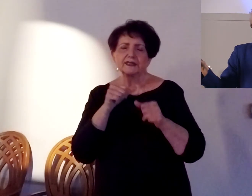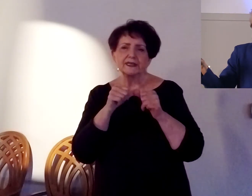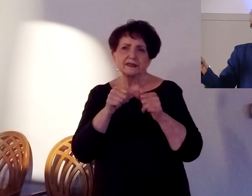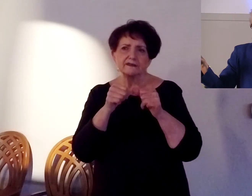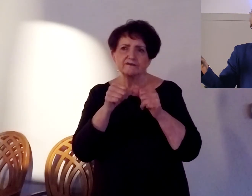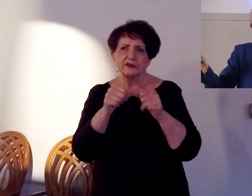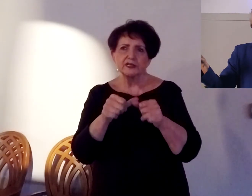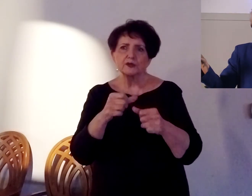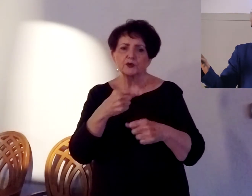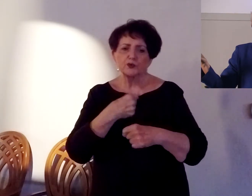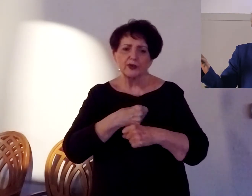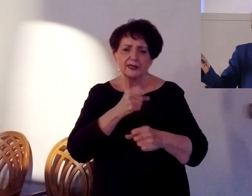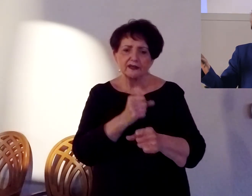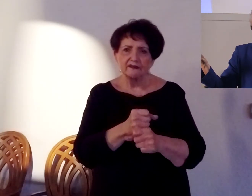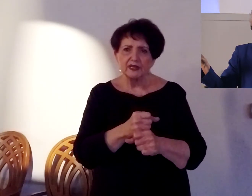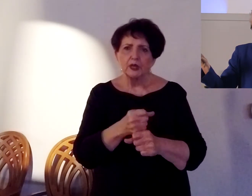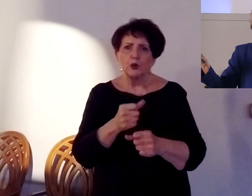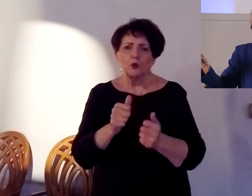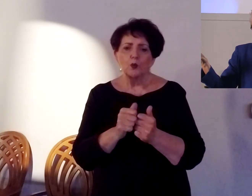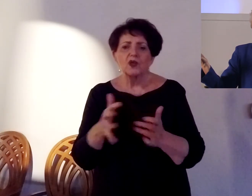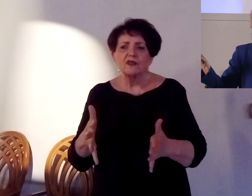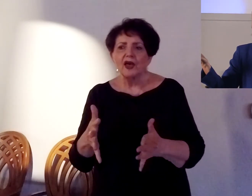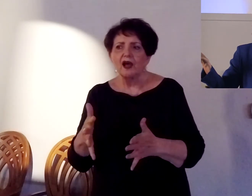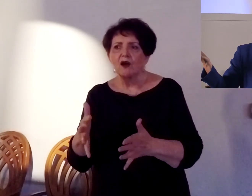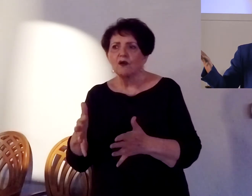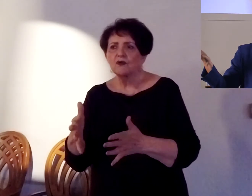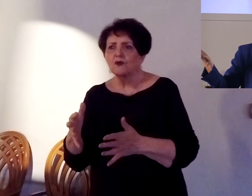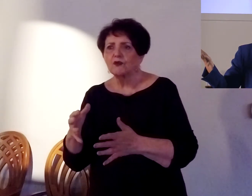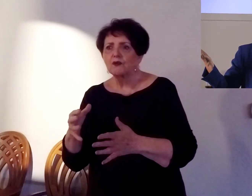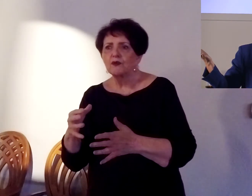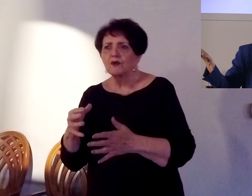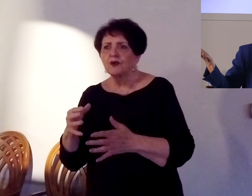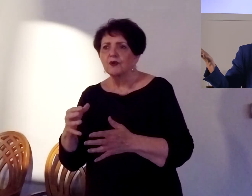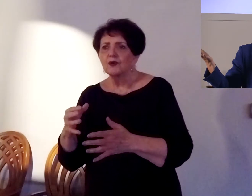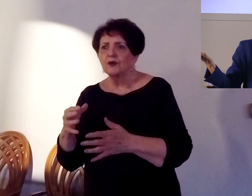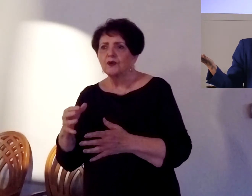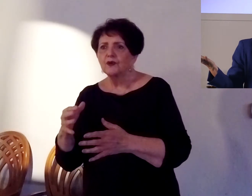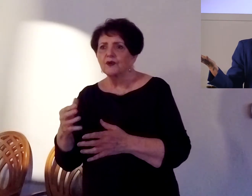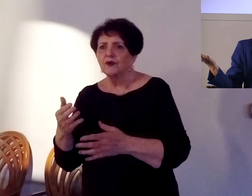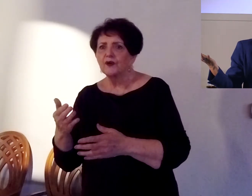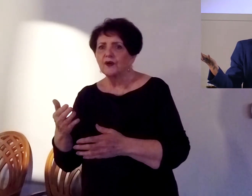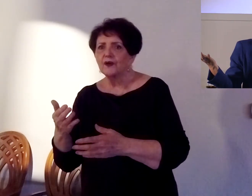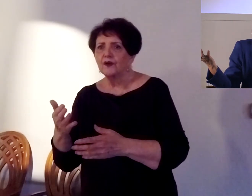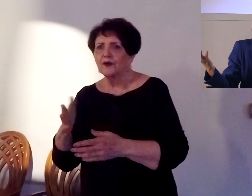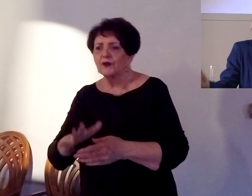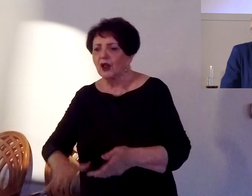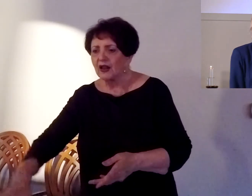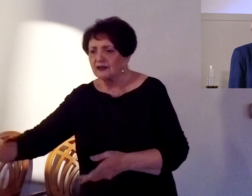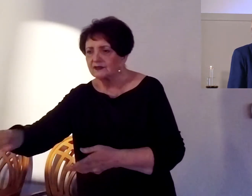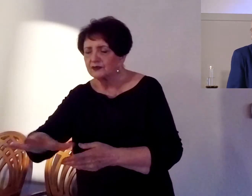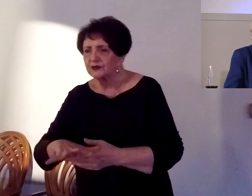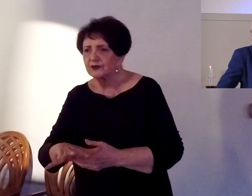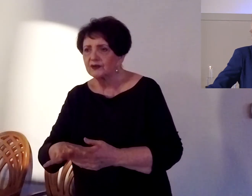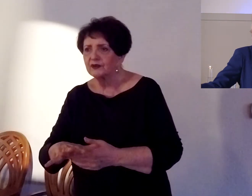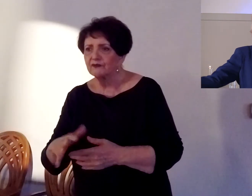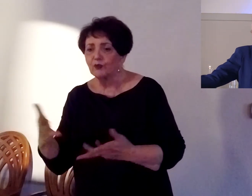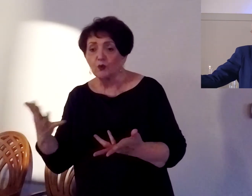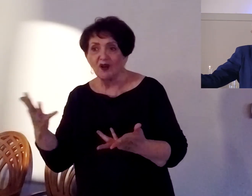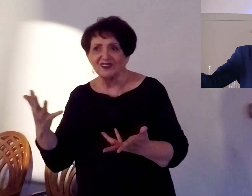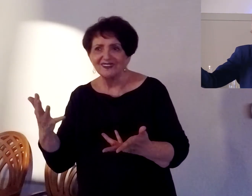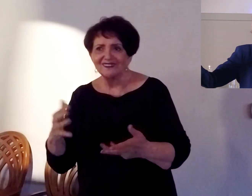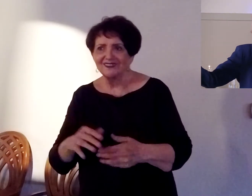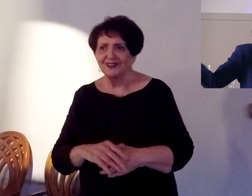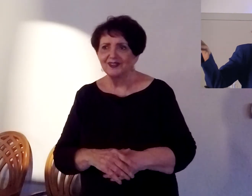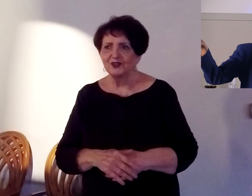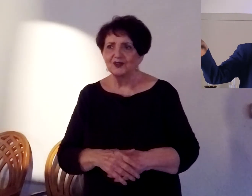without creation is ridiculous, right? An infinite creativity for what? Just to be?